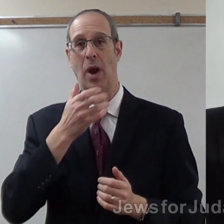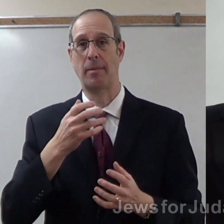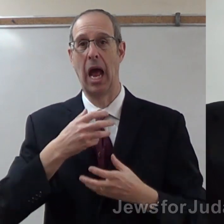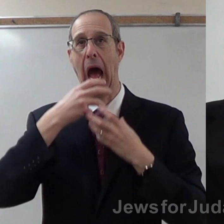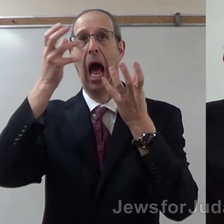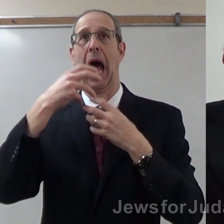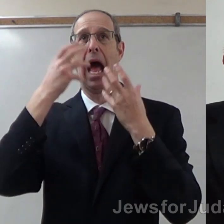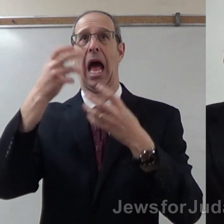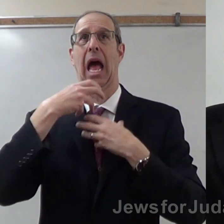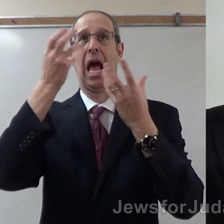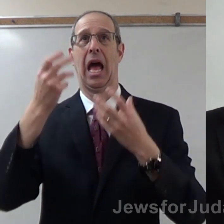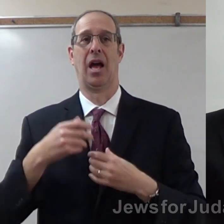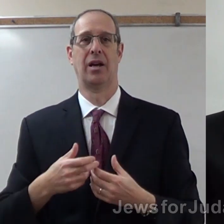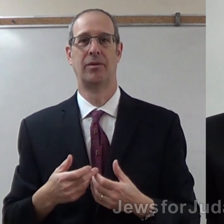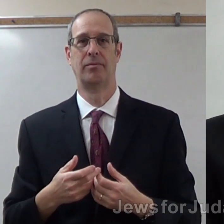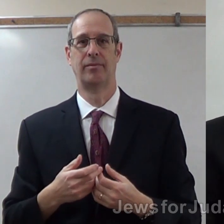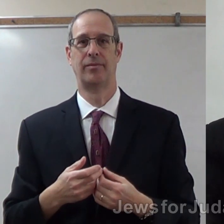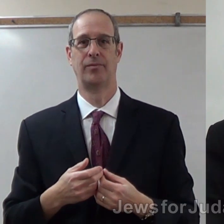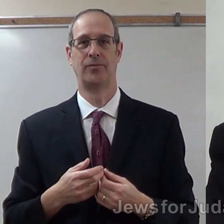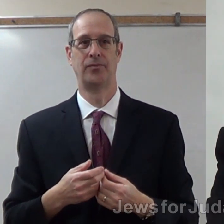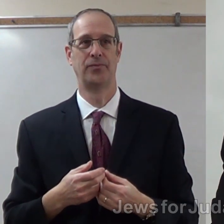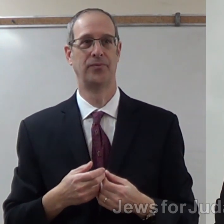screaming.